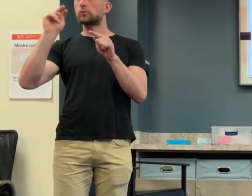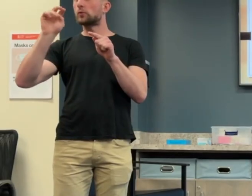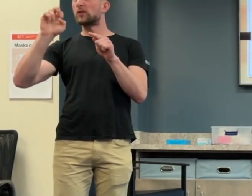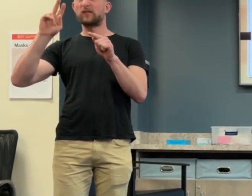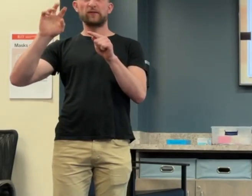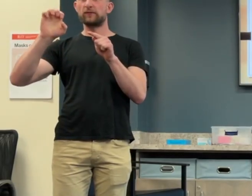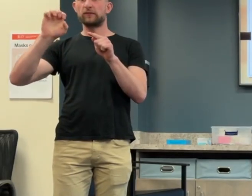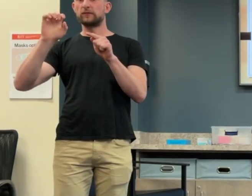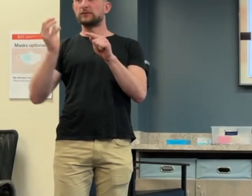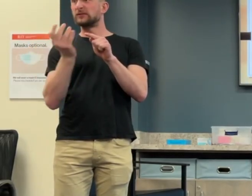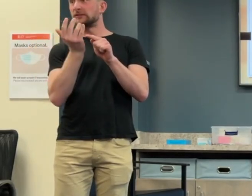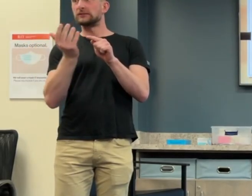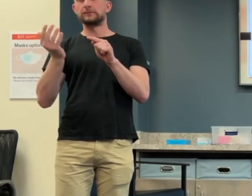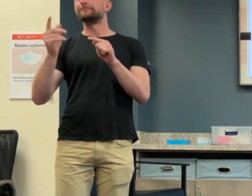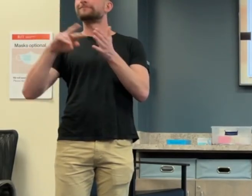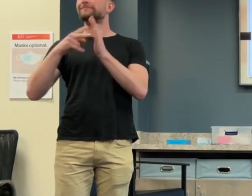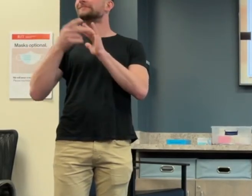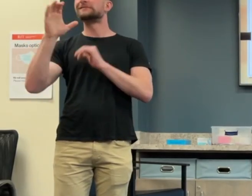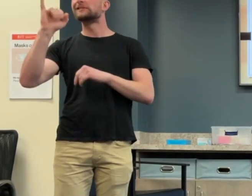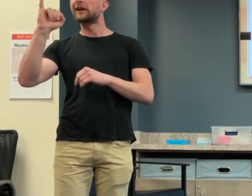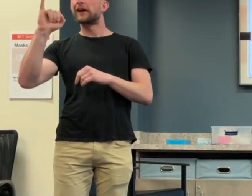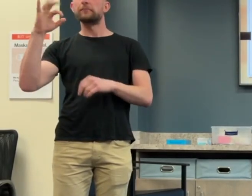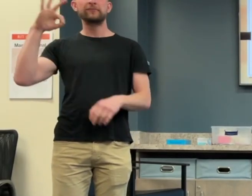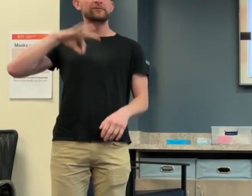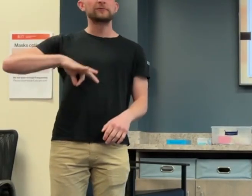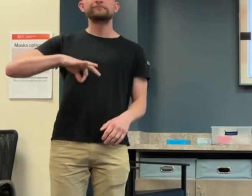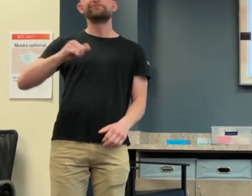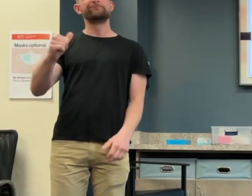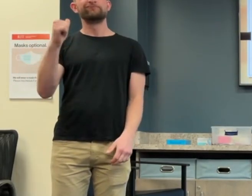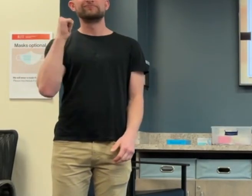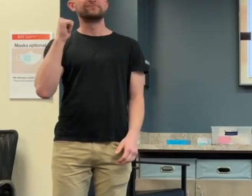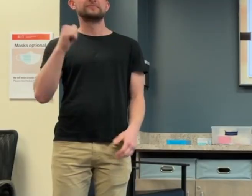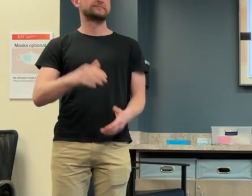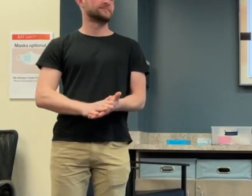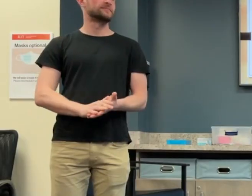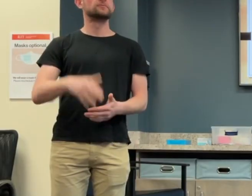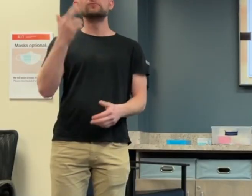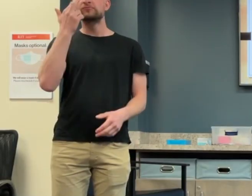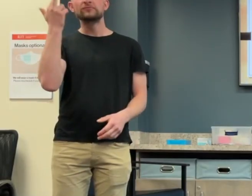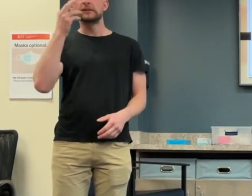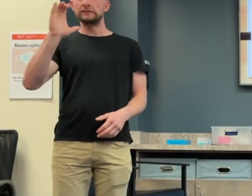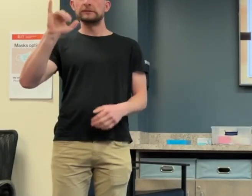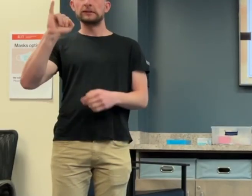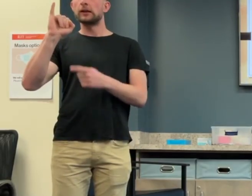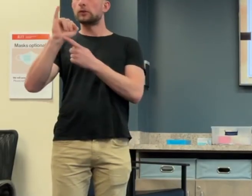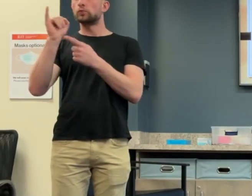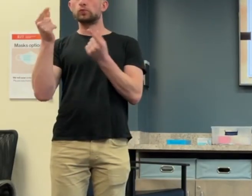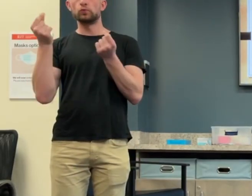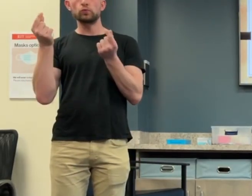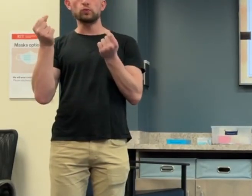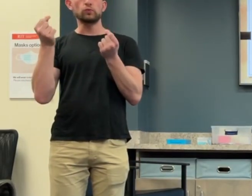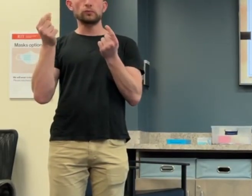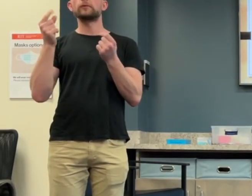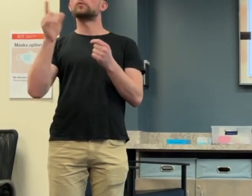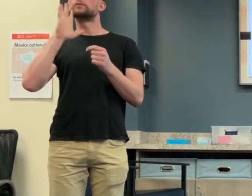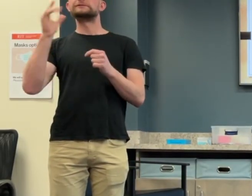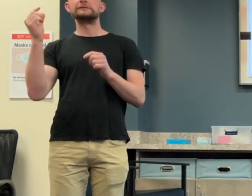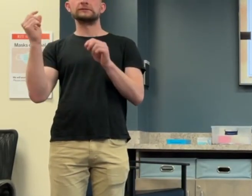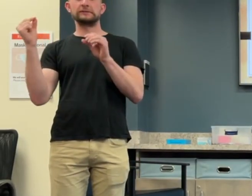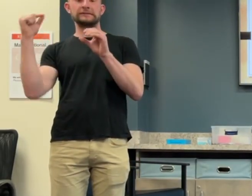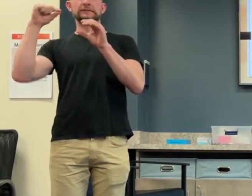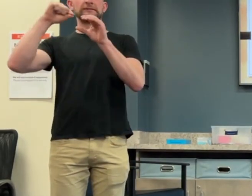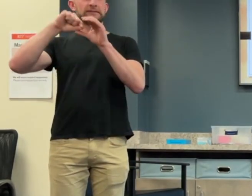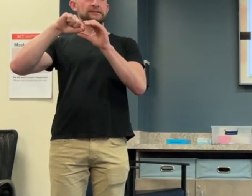not going to help this person. Because what a CI does is it is inserted into the cochlea and